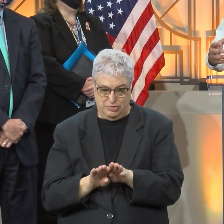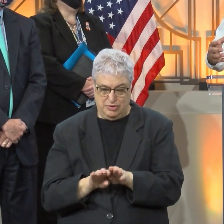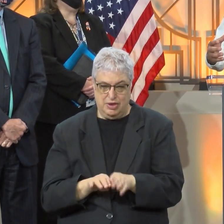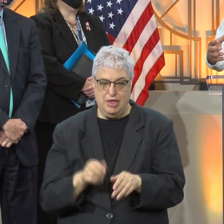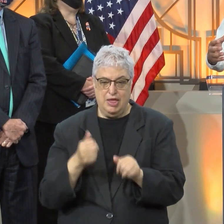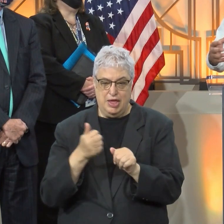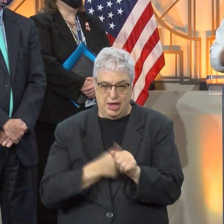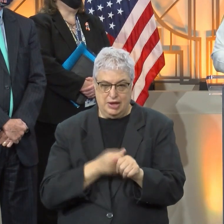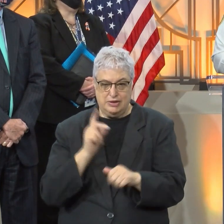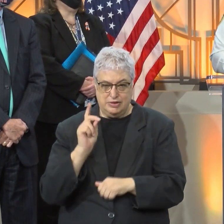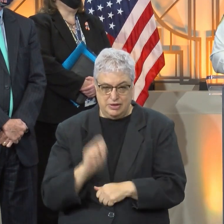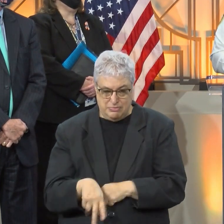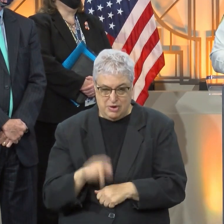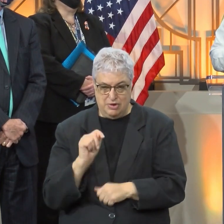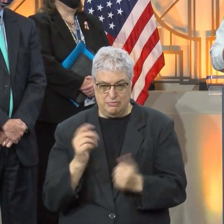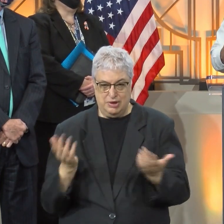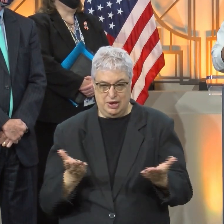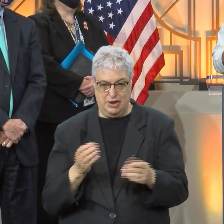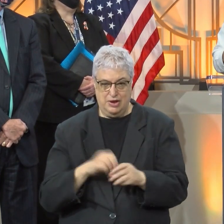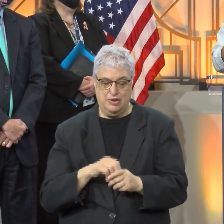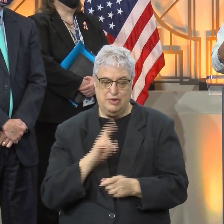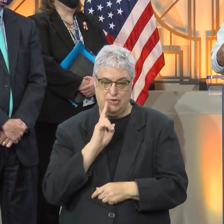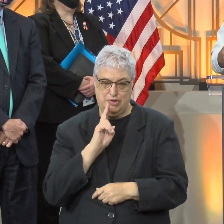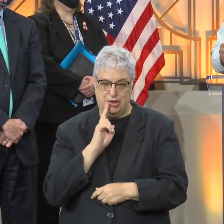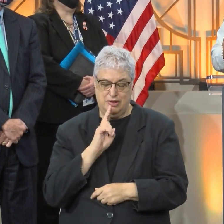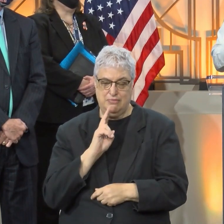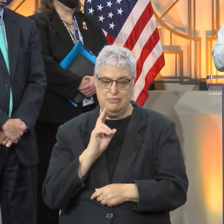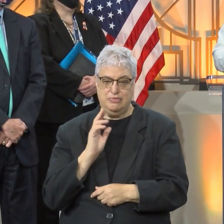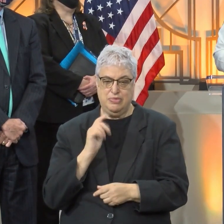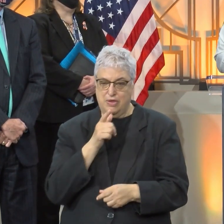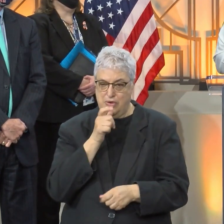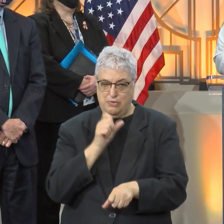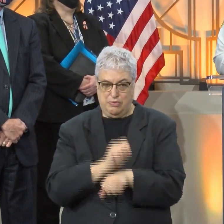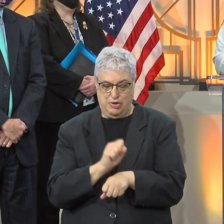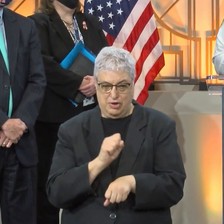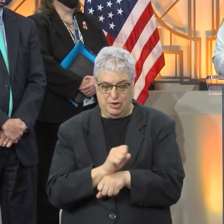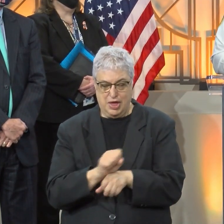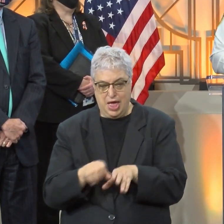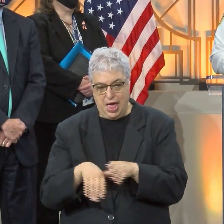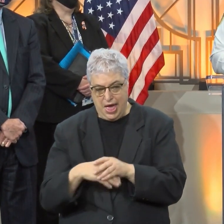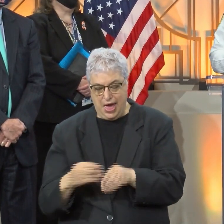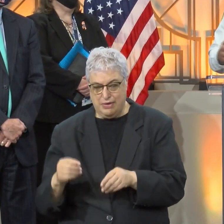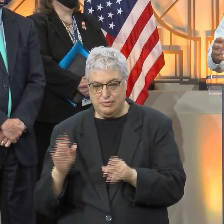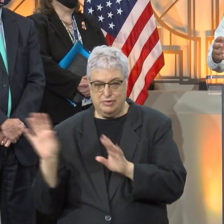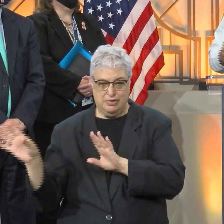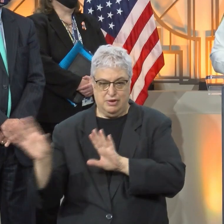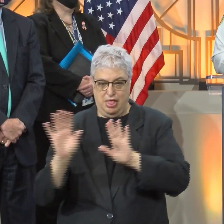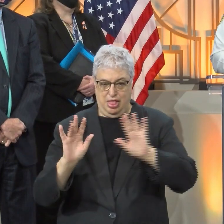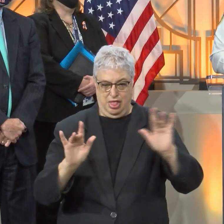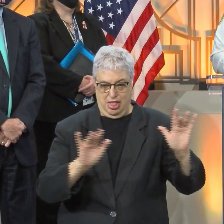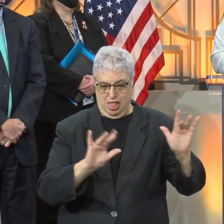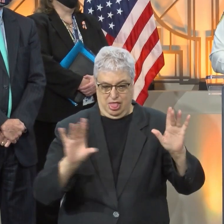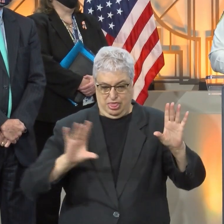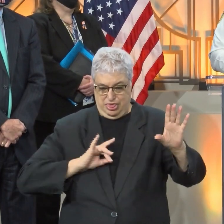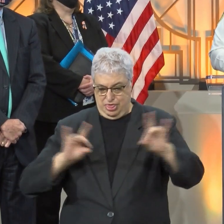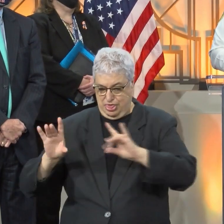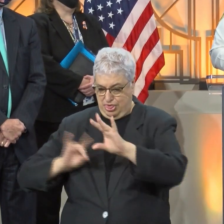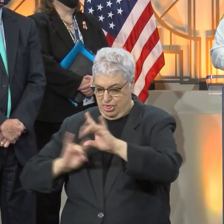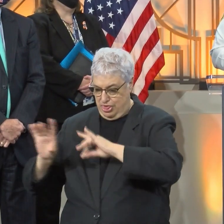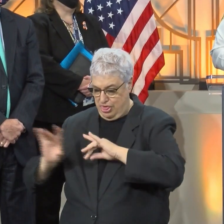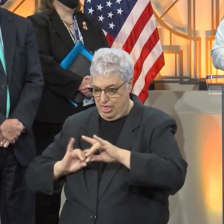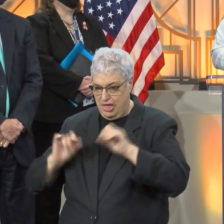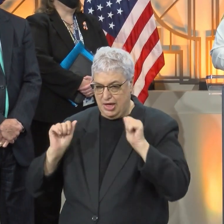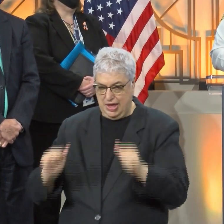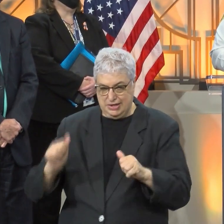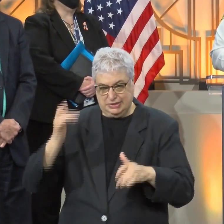Every department in the city is. Our employees are out there. We're being impacted by this community spread of the virus. As